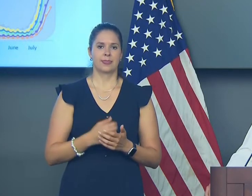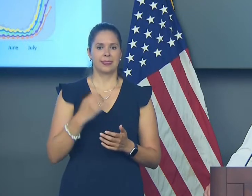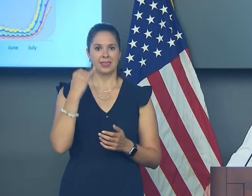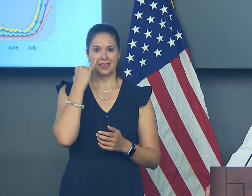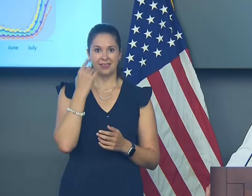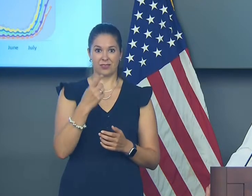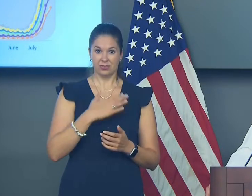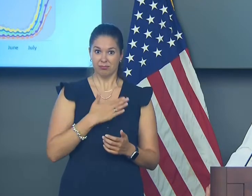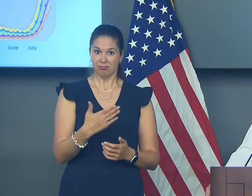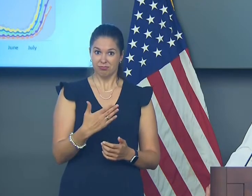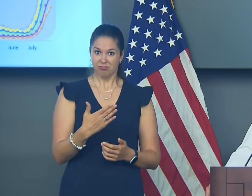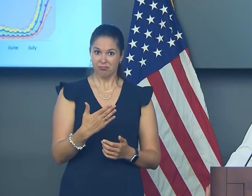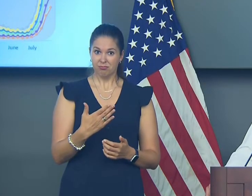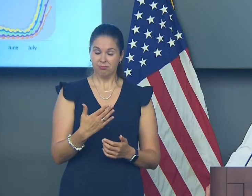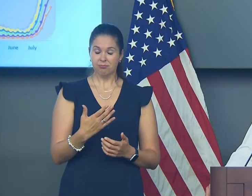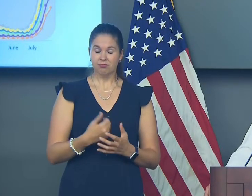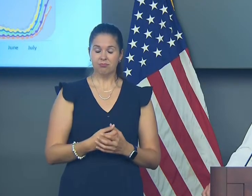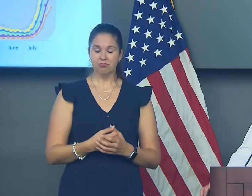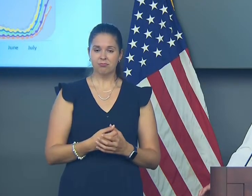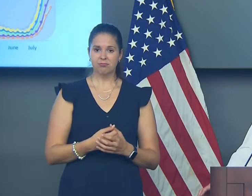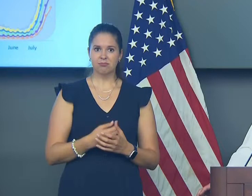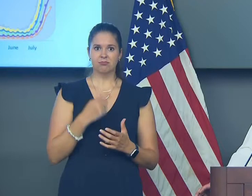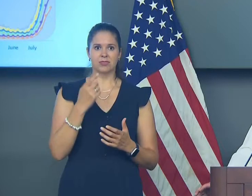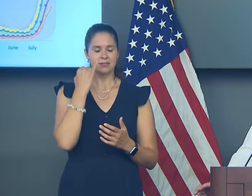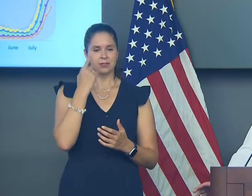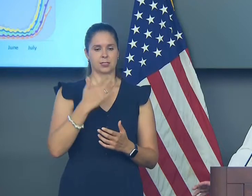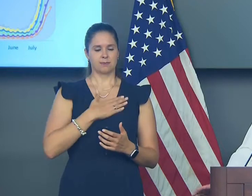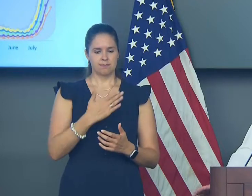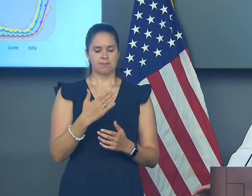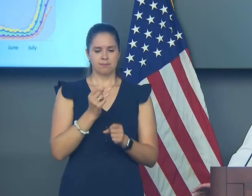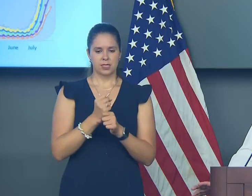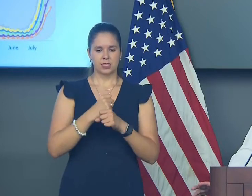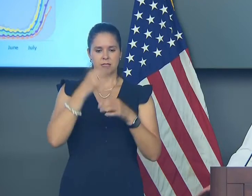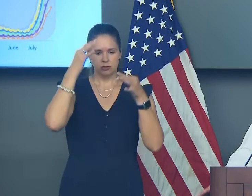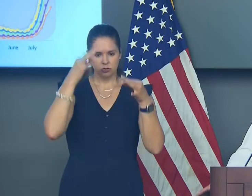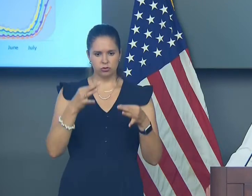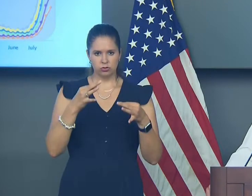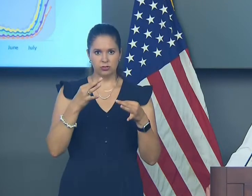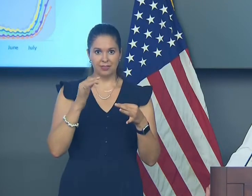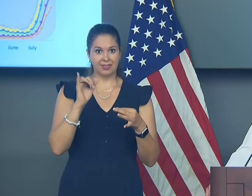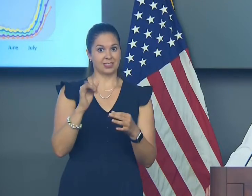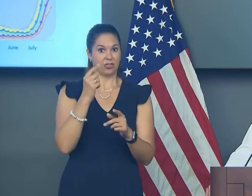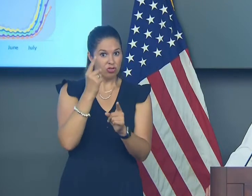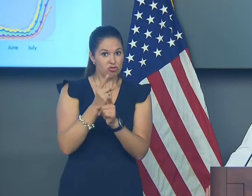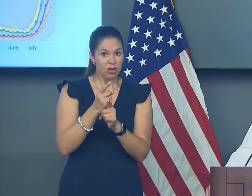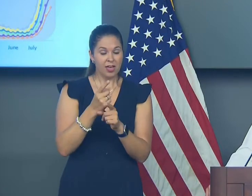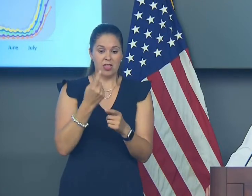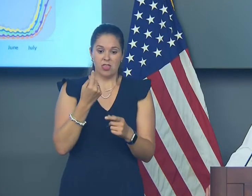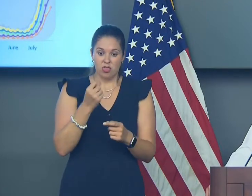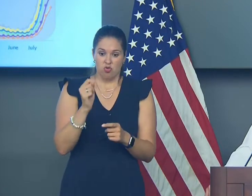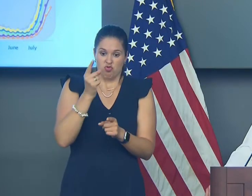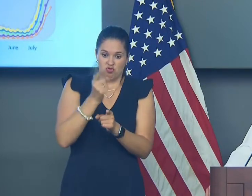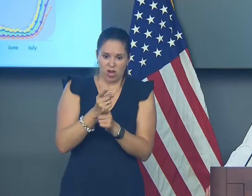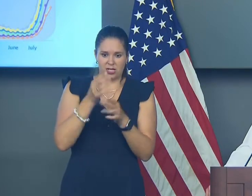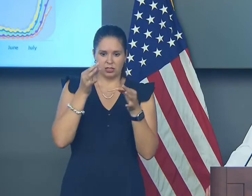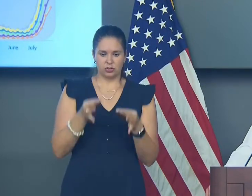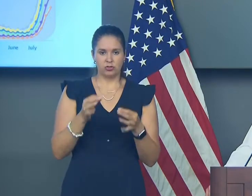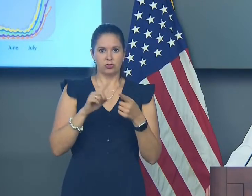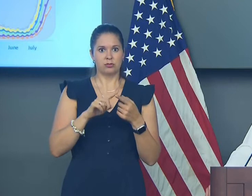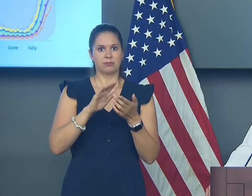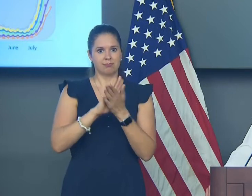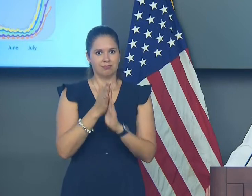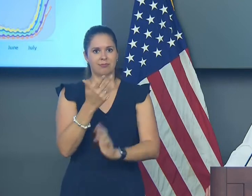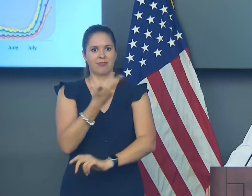But if you will do that and make the decision, the right decision, the correct decision to be